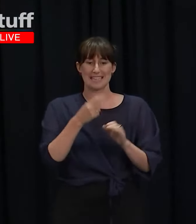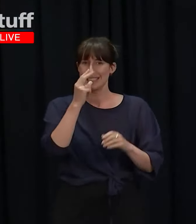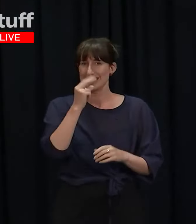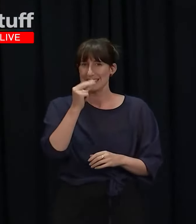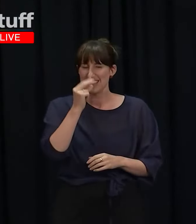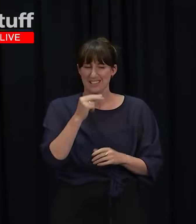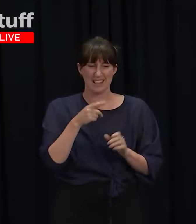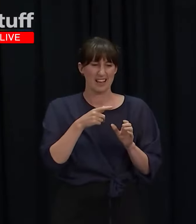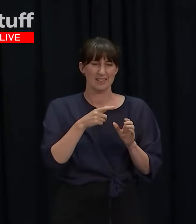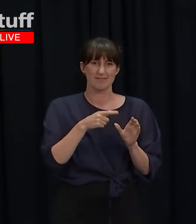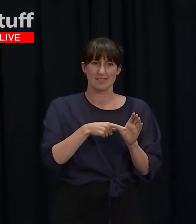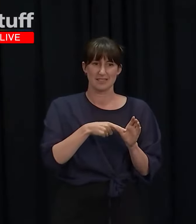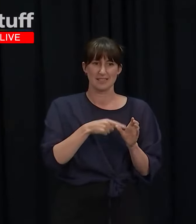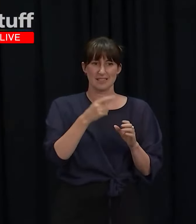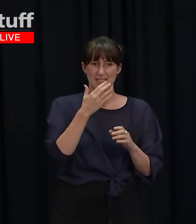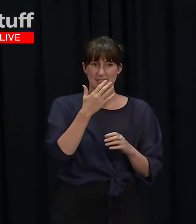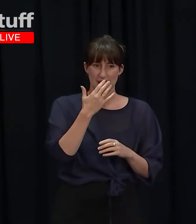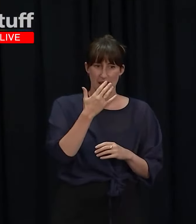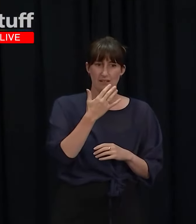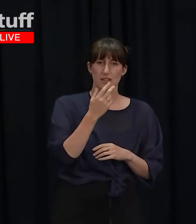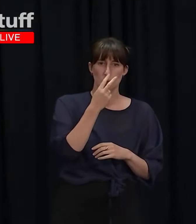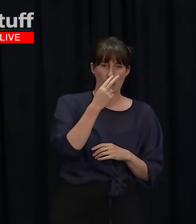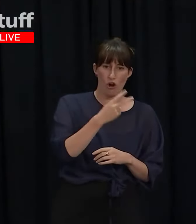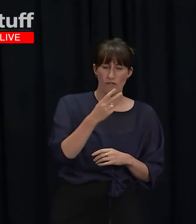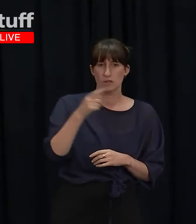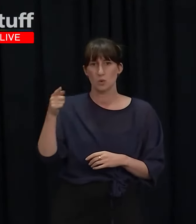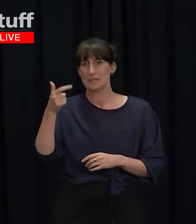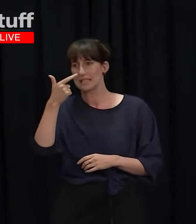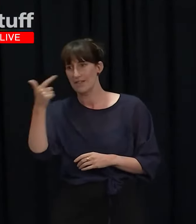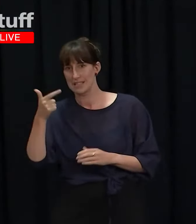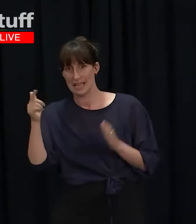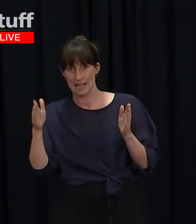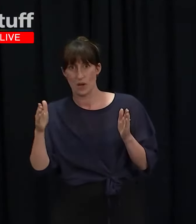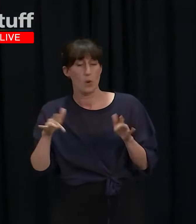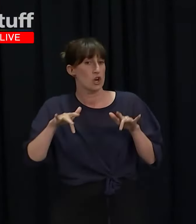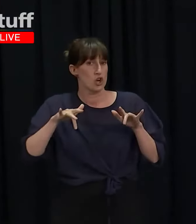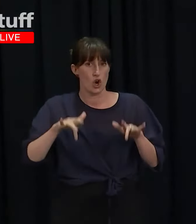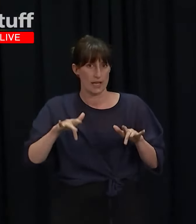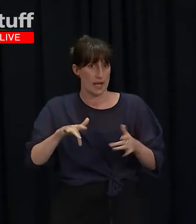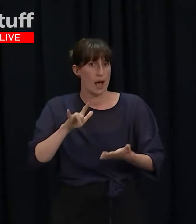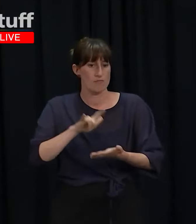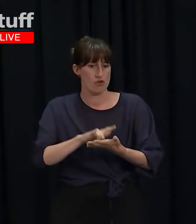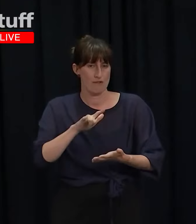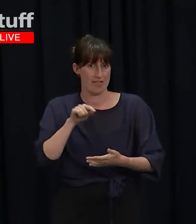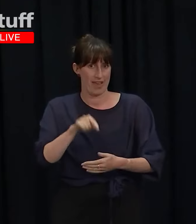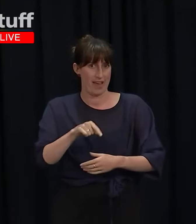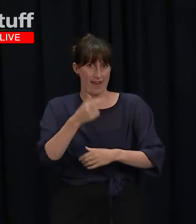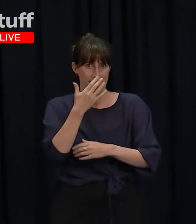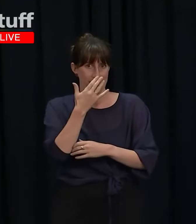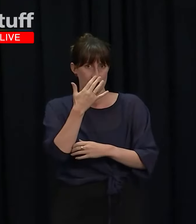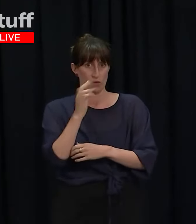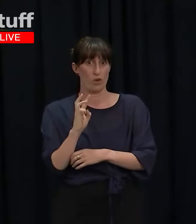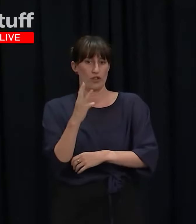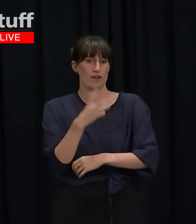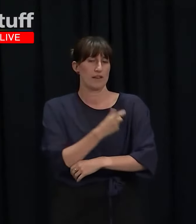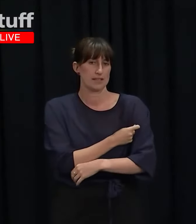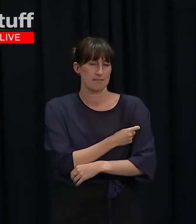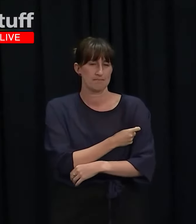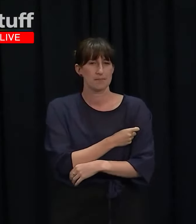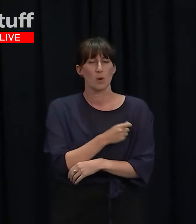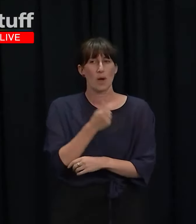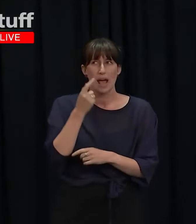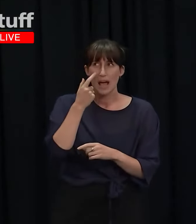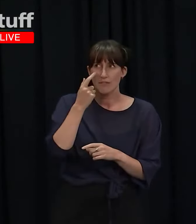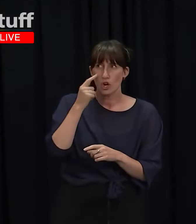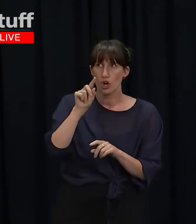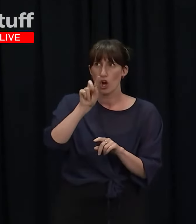knowledge, applied to any country for approval for that group. In the US, they have decided by looking at the evidence to give an